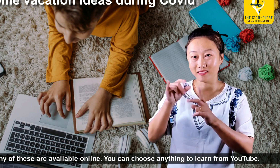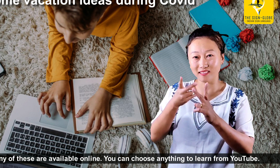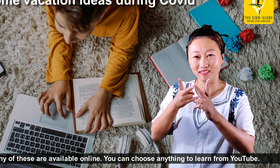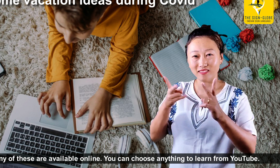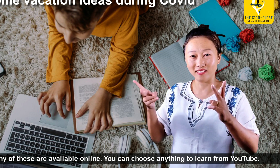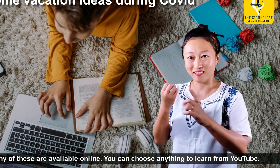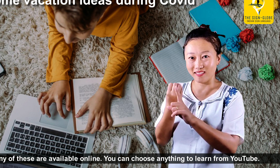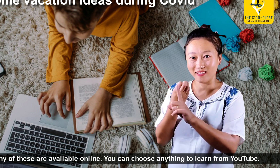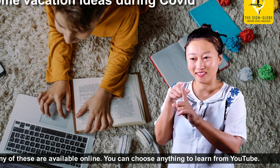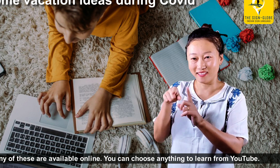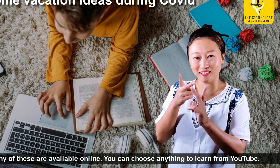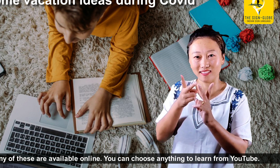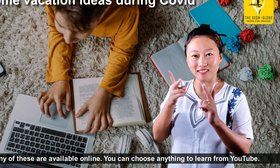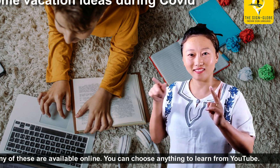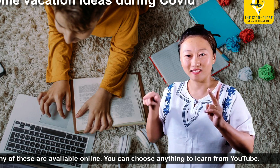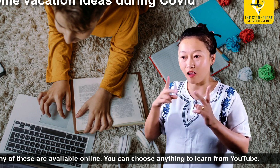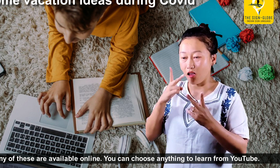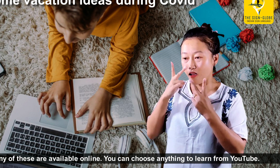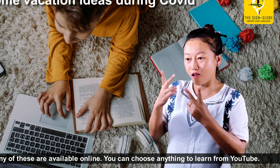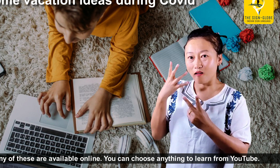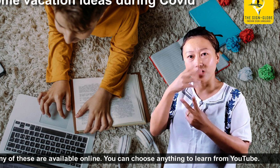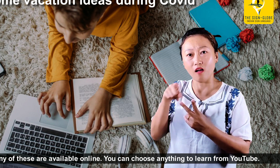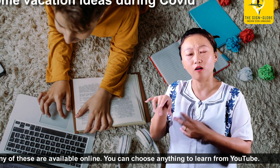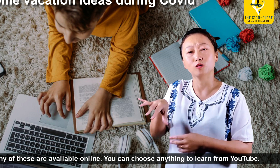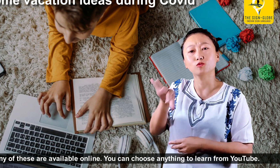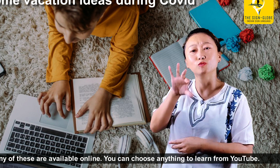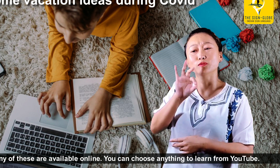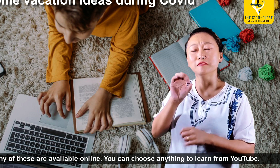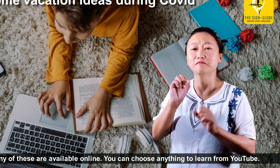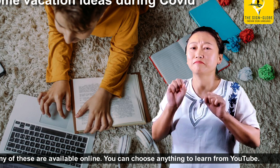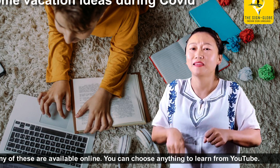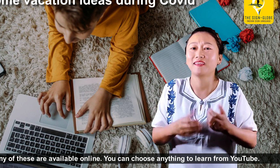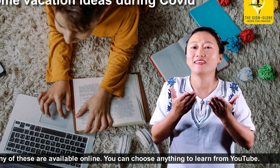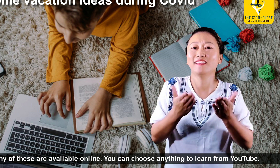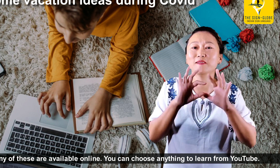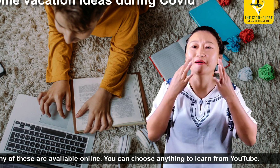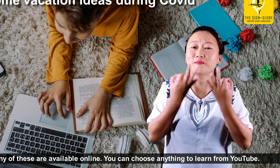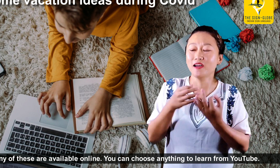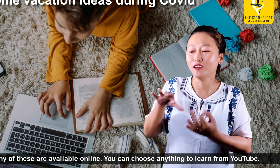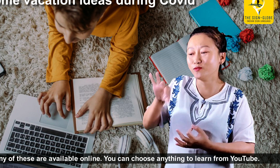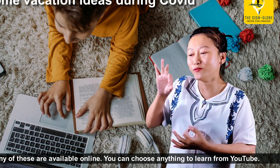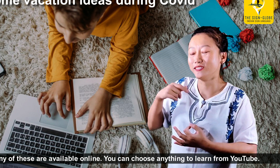Many of these are available online. You can choose anything to learn from YouTube.